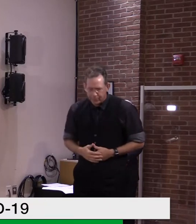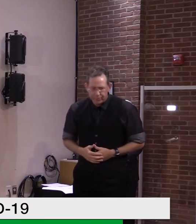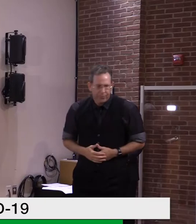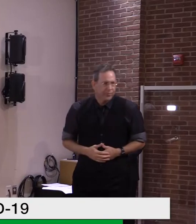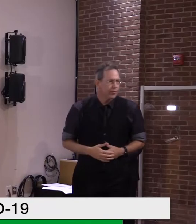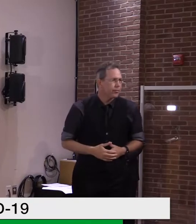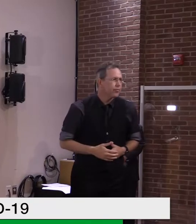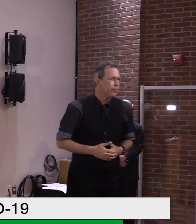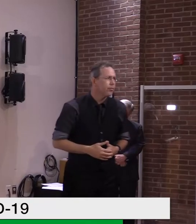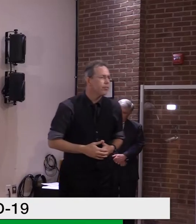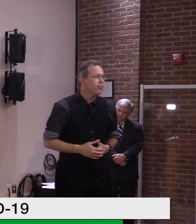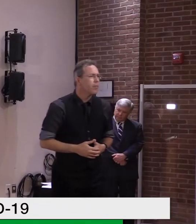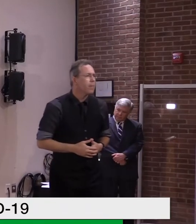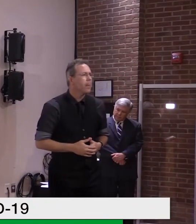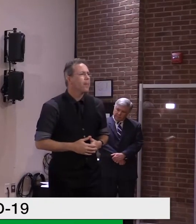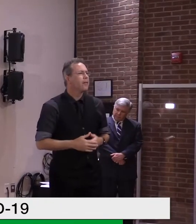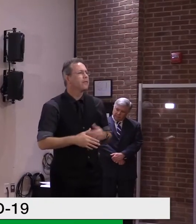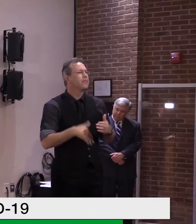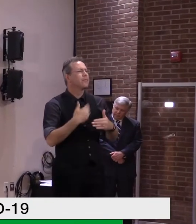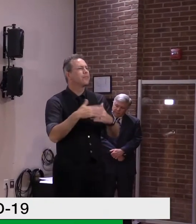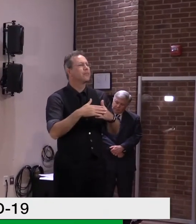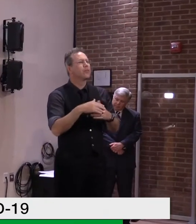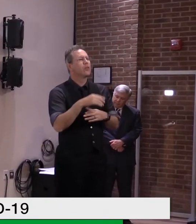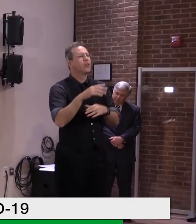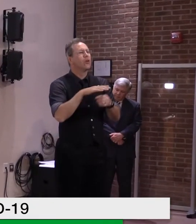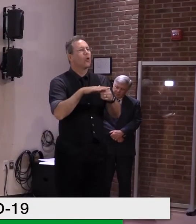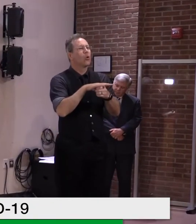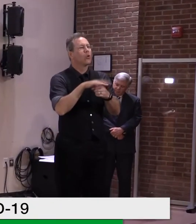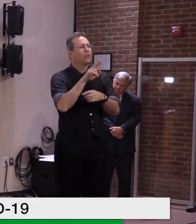Devin Bates, Local 22, Local 44.